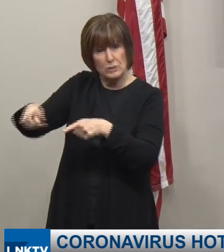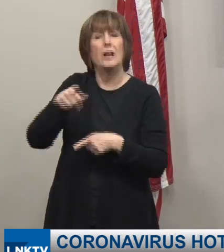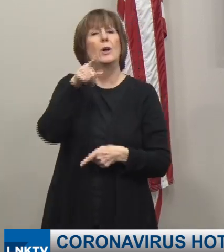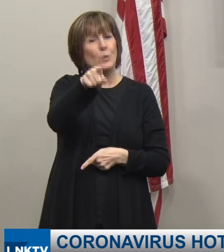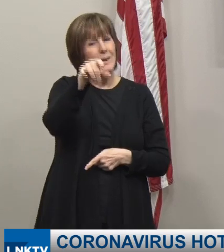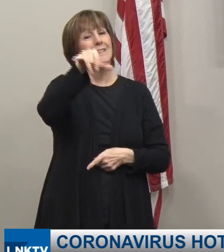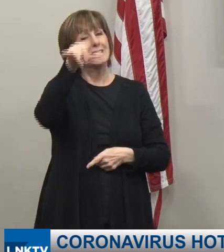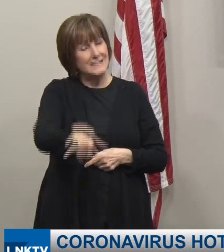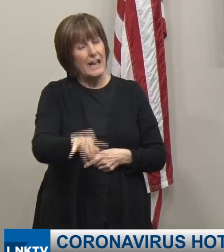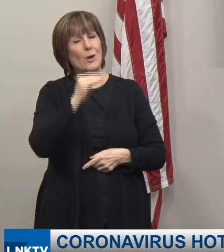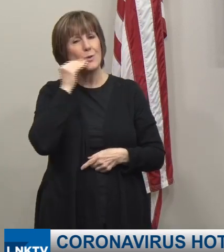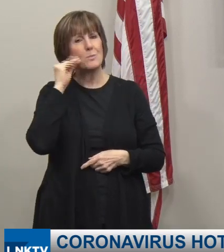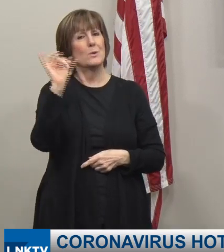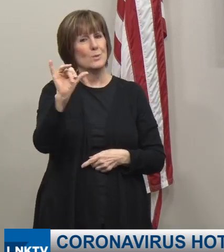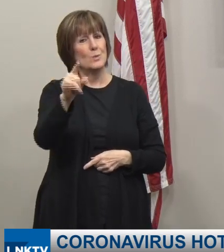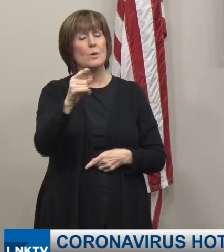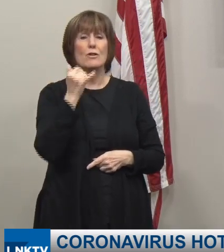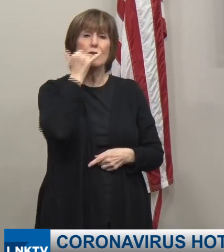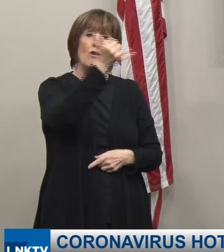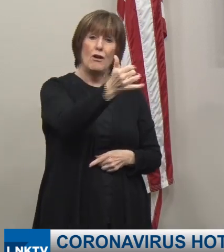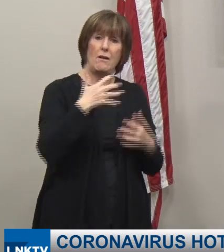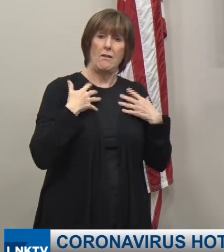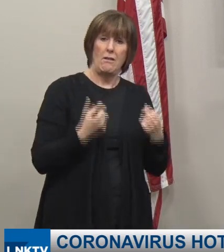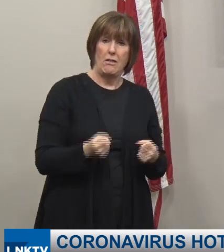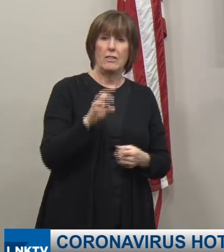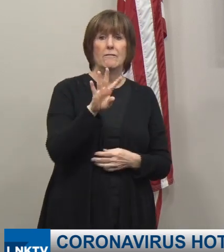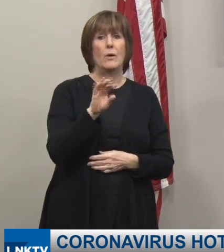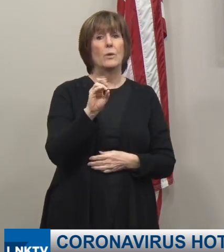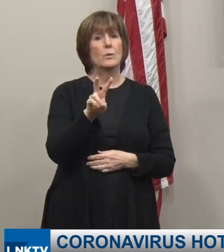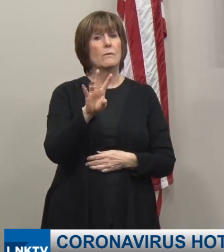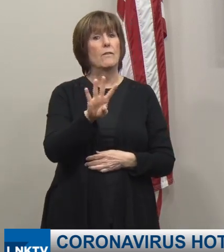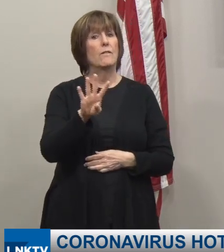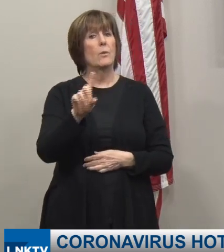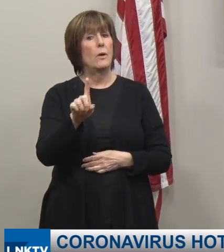And please call the health department hotline at